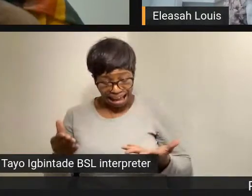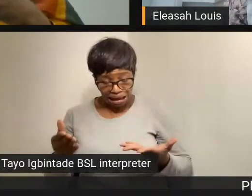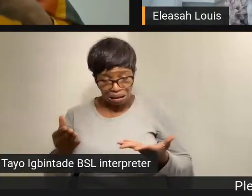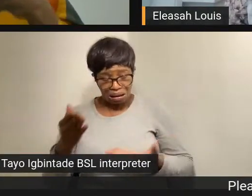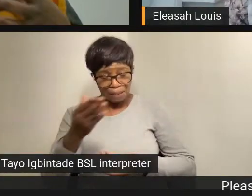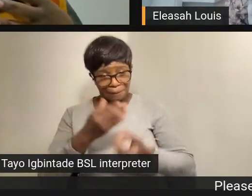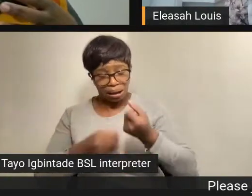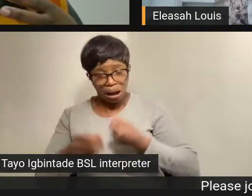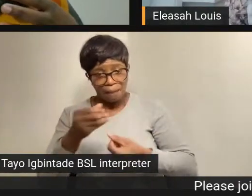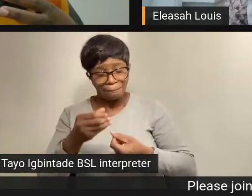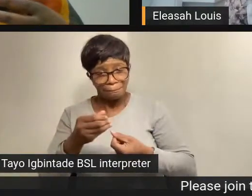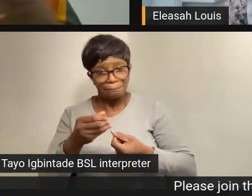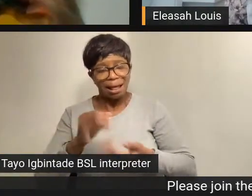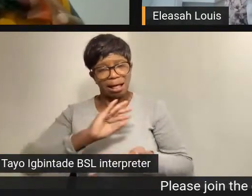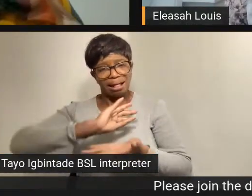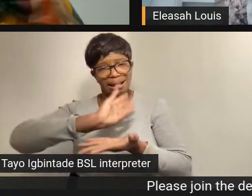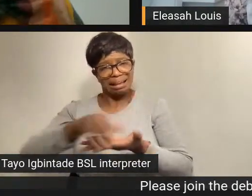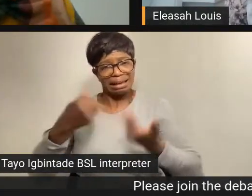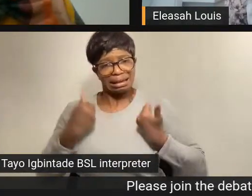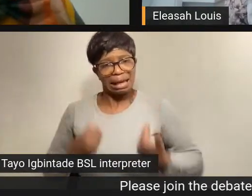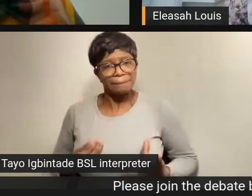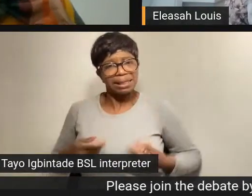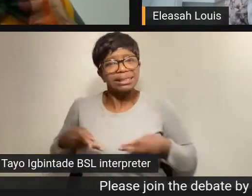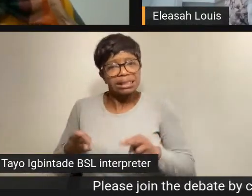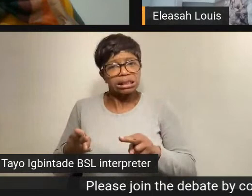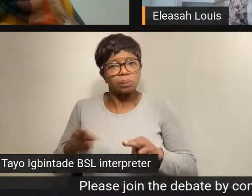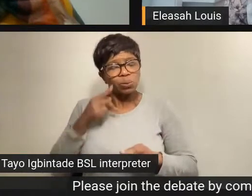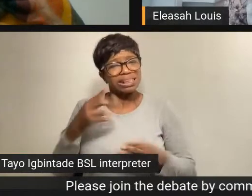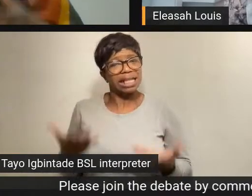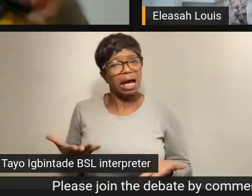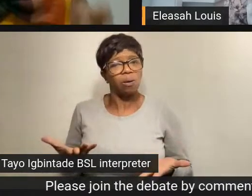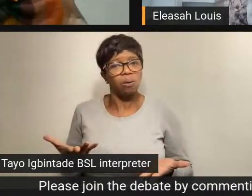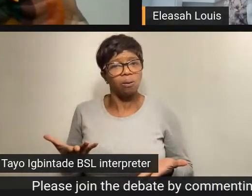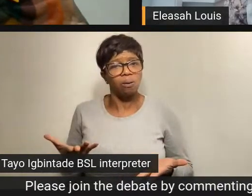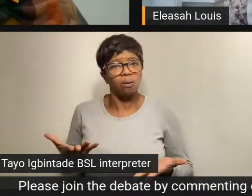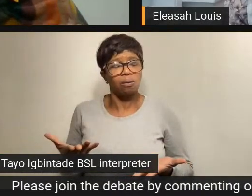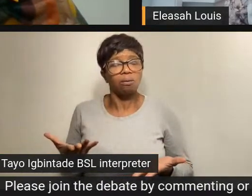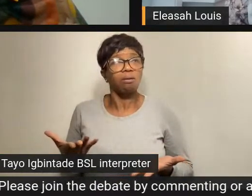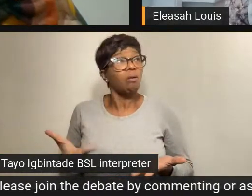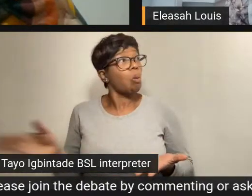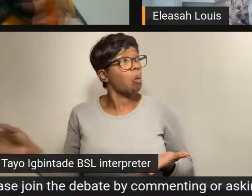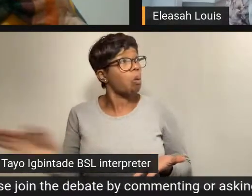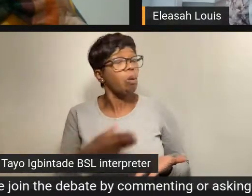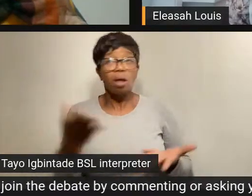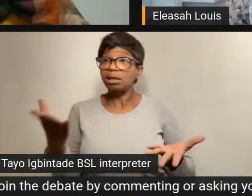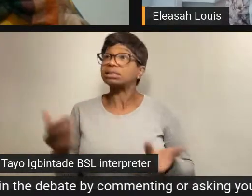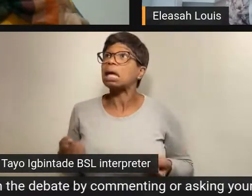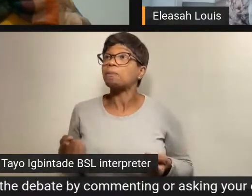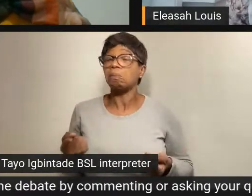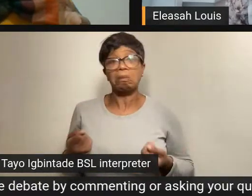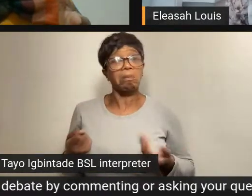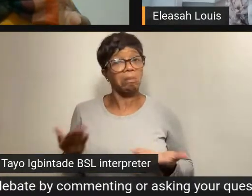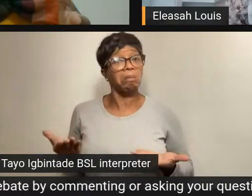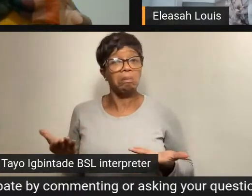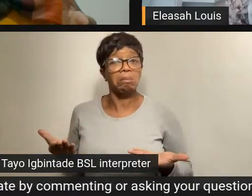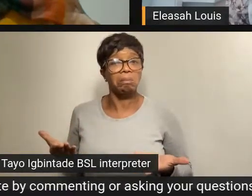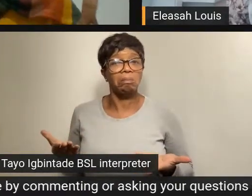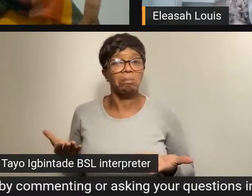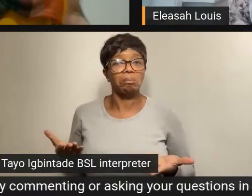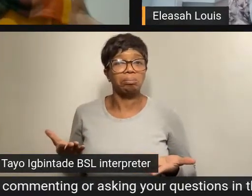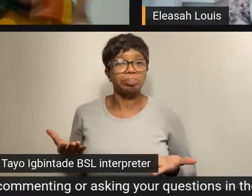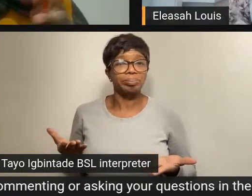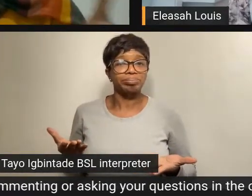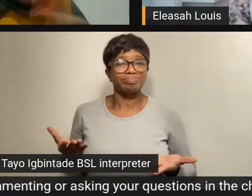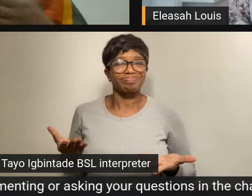the capitalist system that we see now, that we accept now, right?